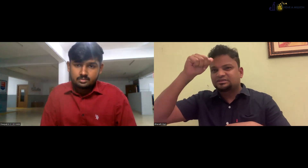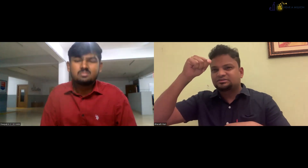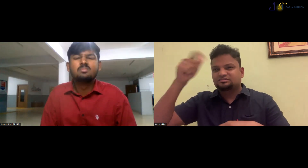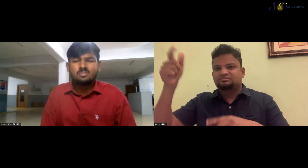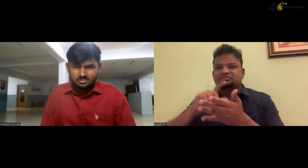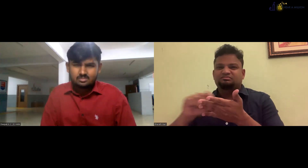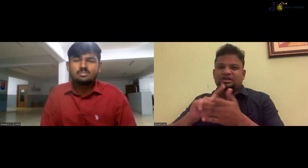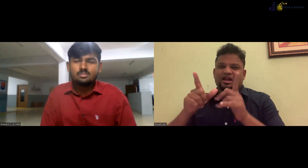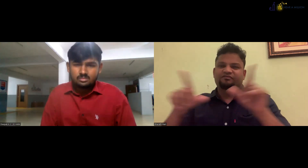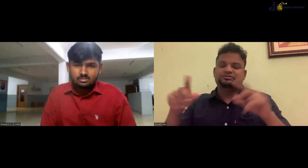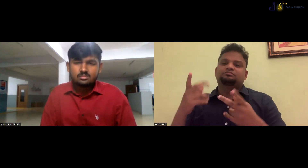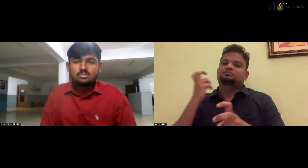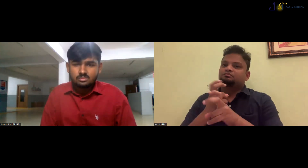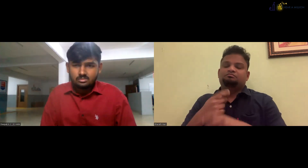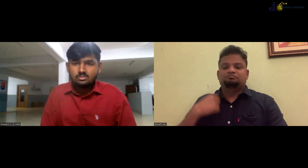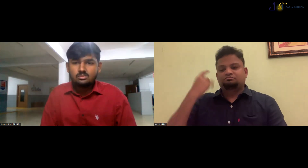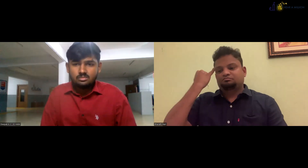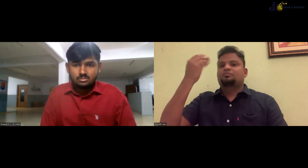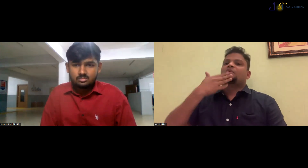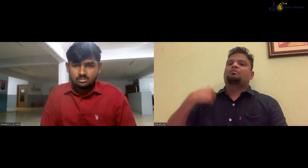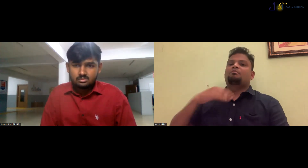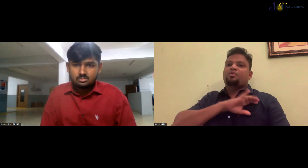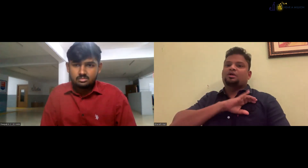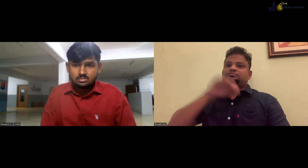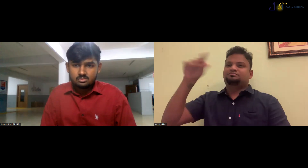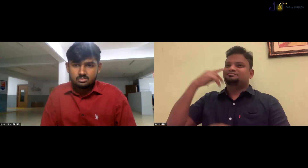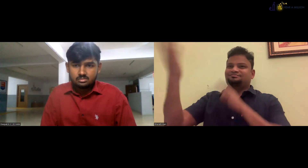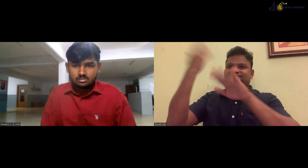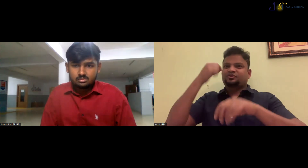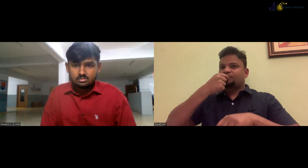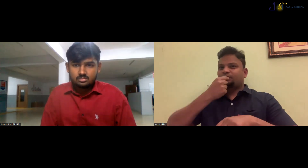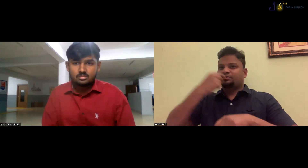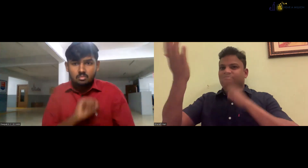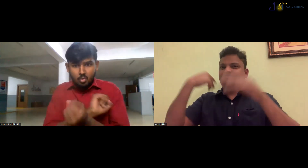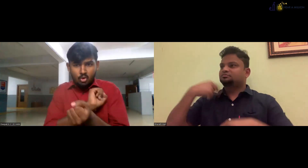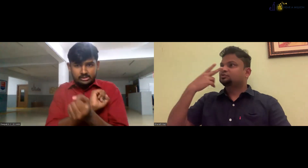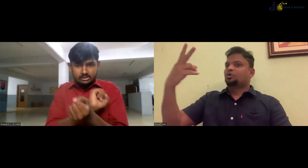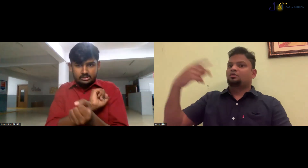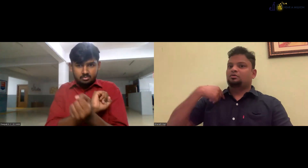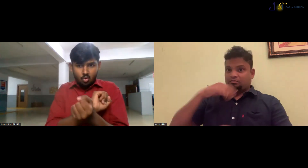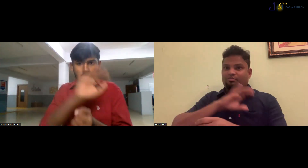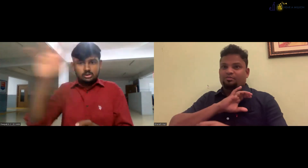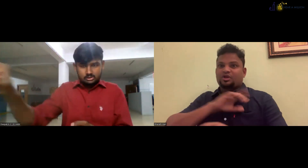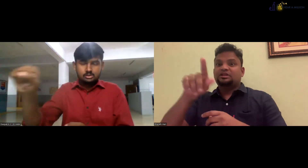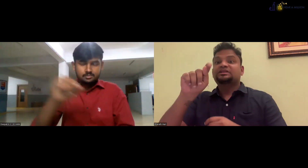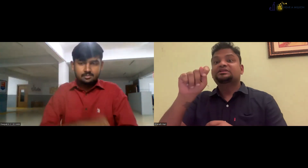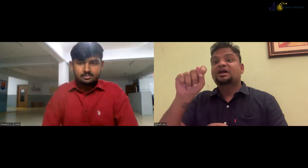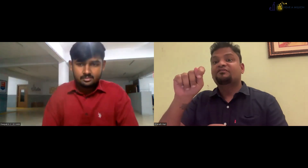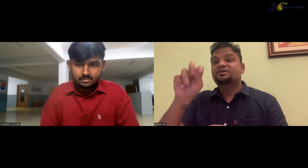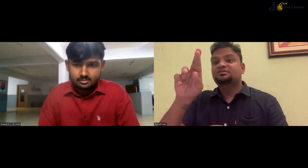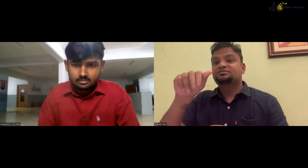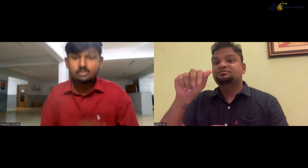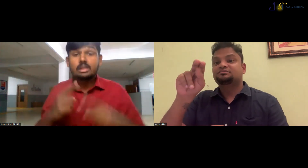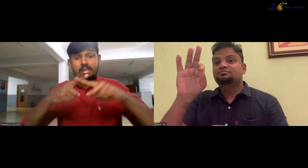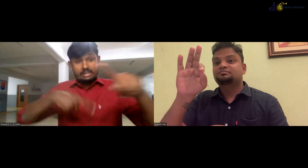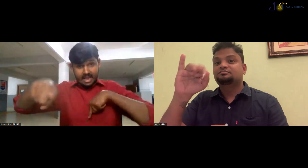here. I pay you half. Otherwise, the problem was communication. I had to gesture a lot and didn't know English.